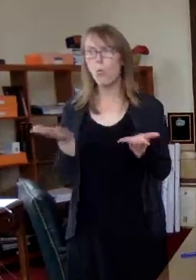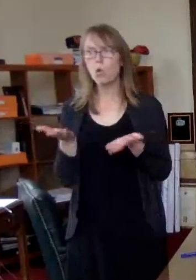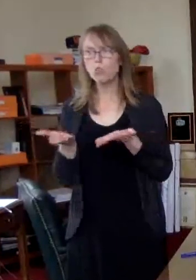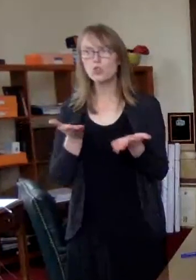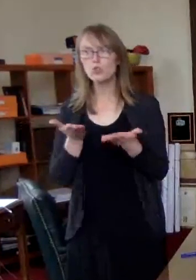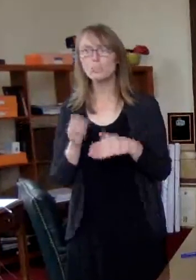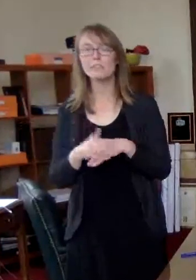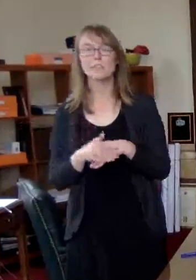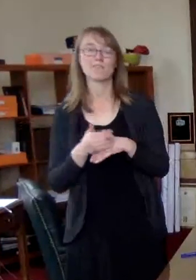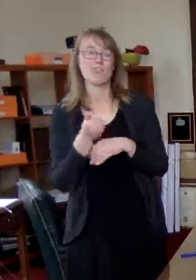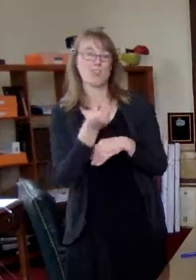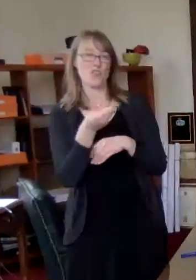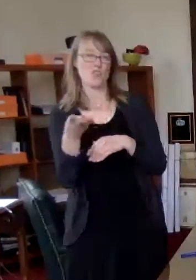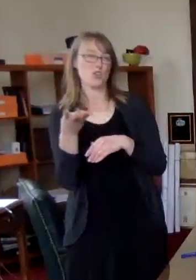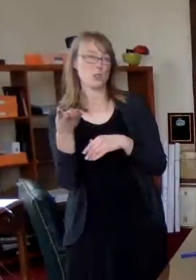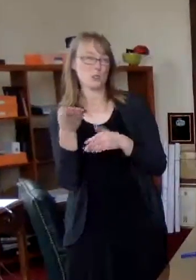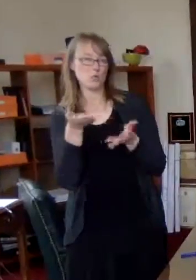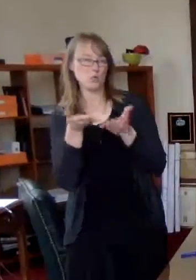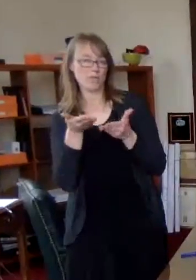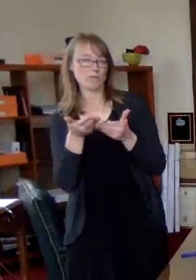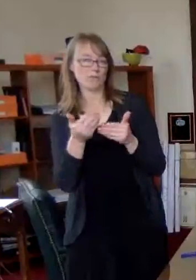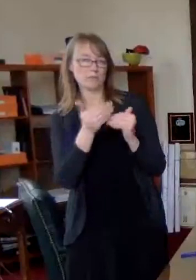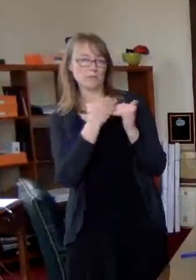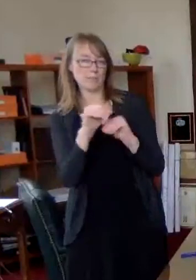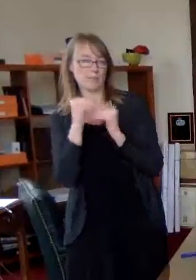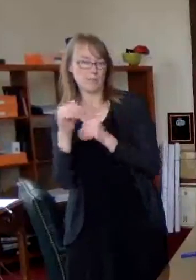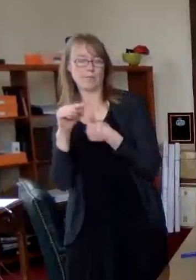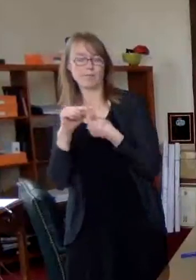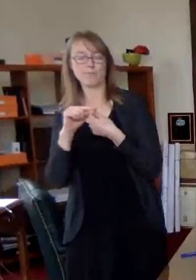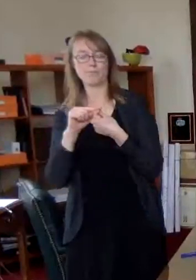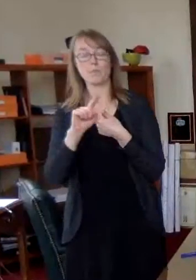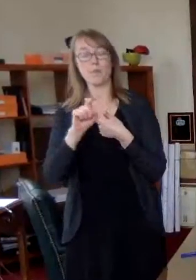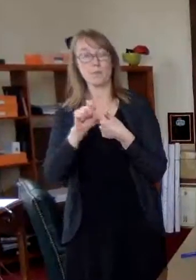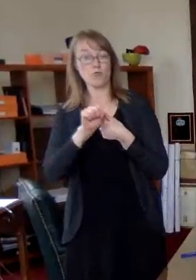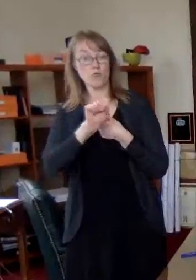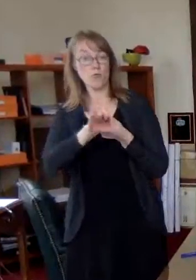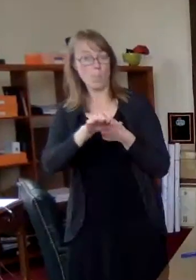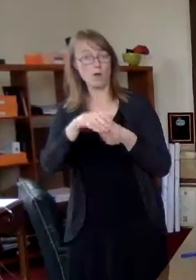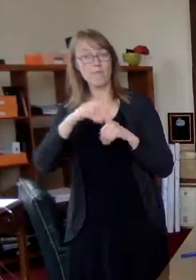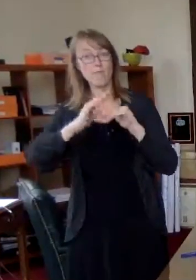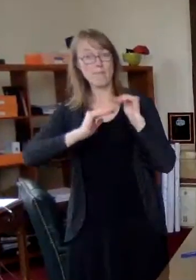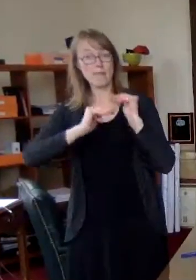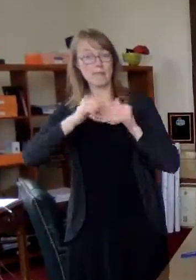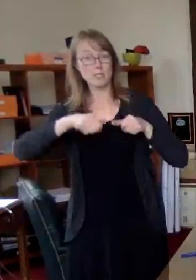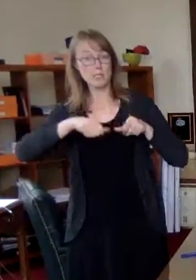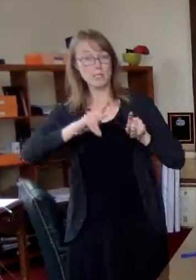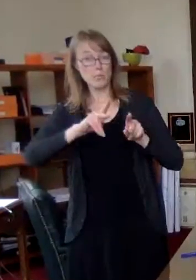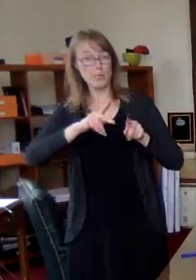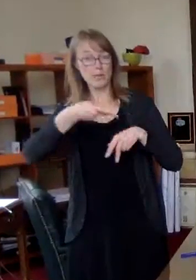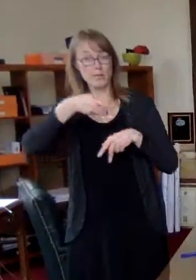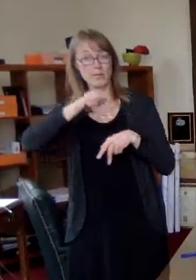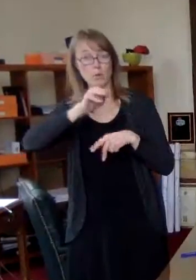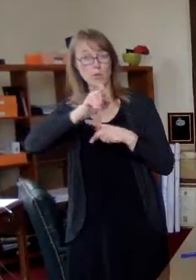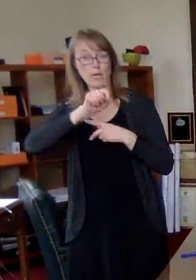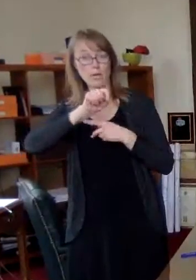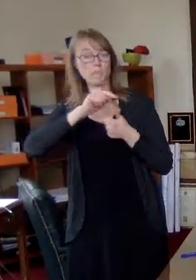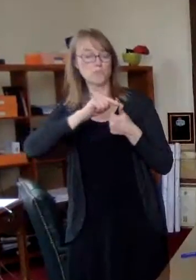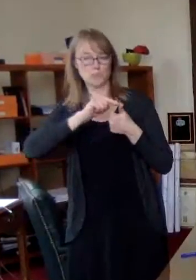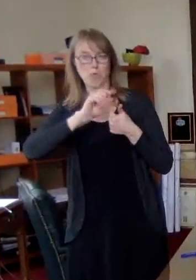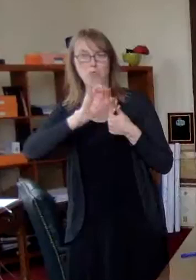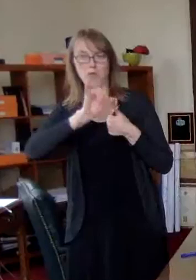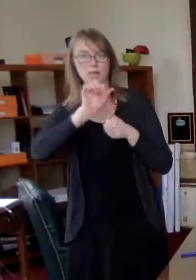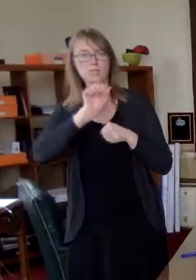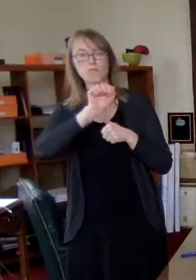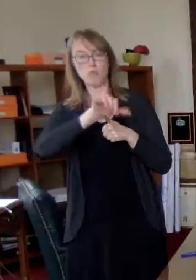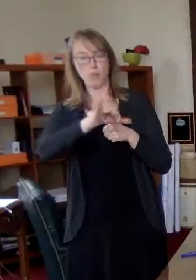City Hall. If you needed to drop off some building permits to be reviewed for a project, you could drop those off. Other than